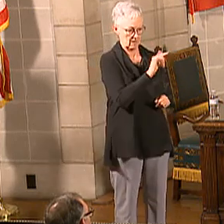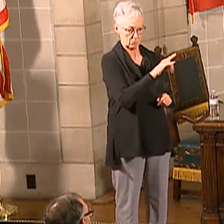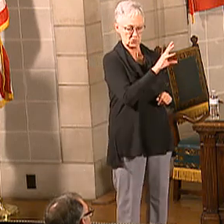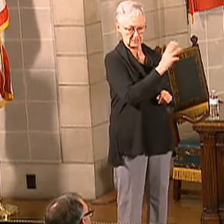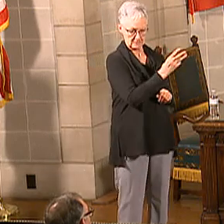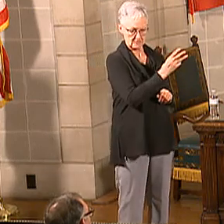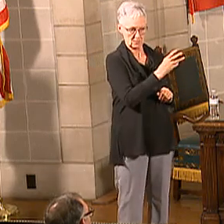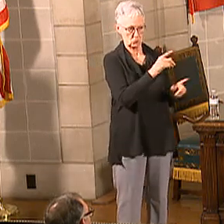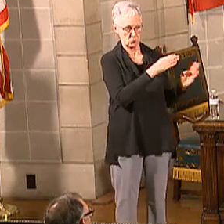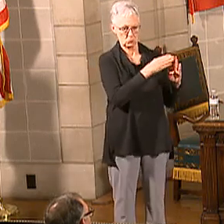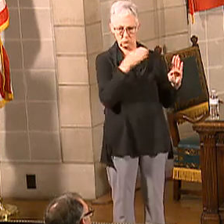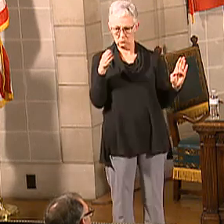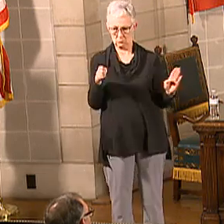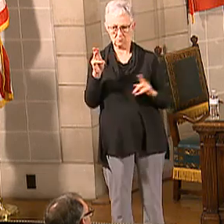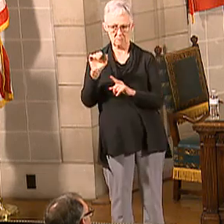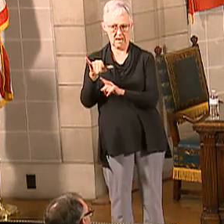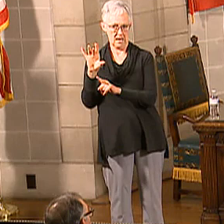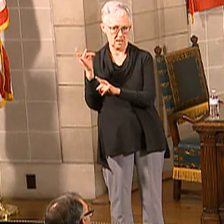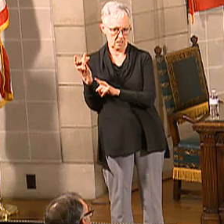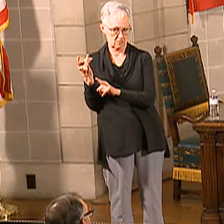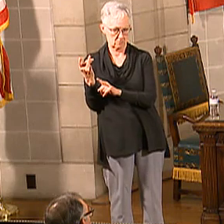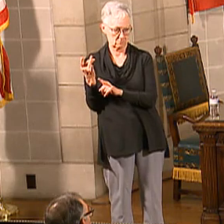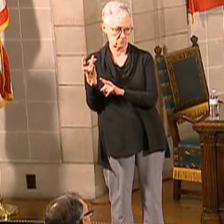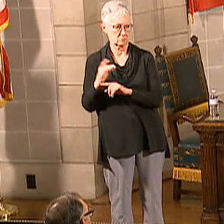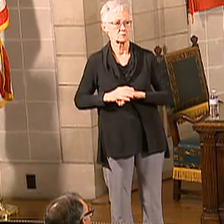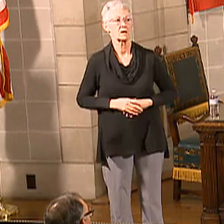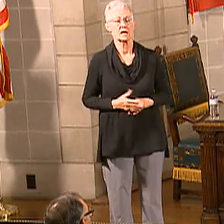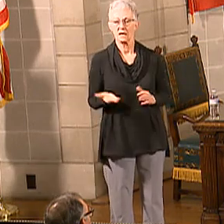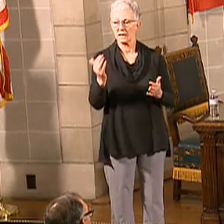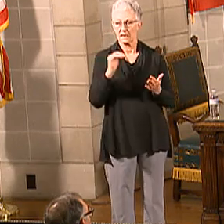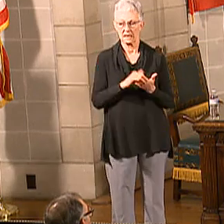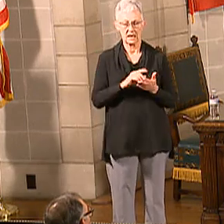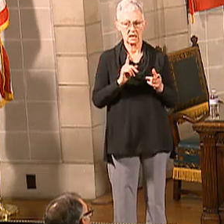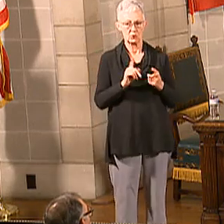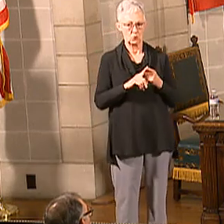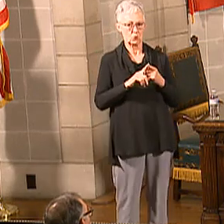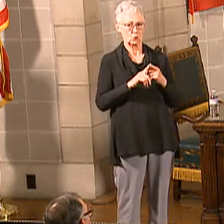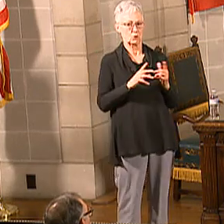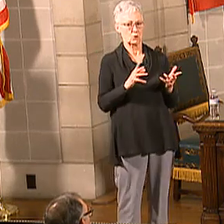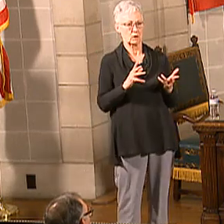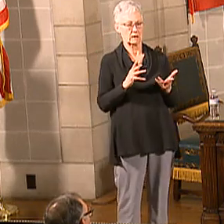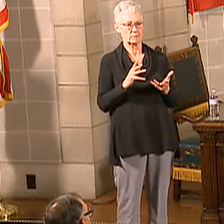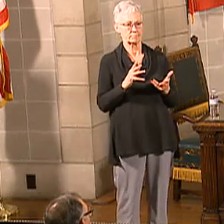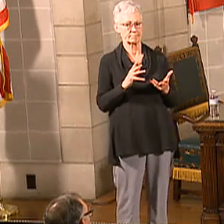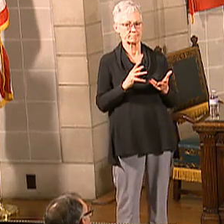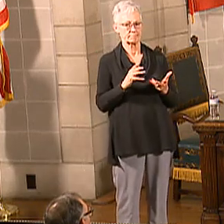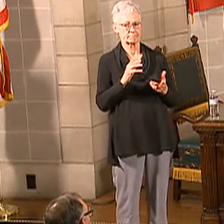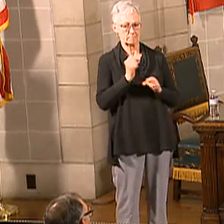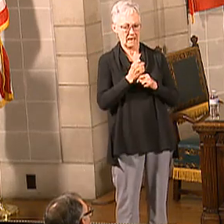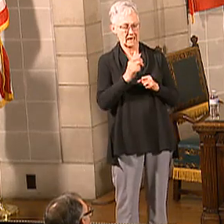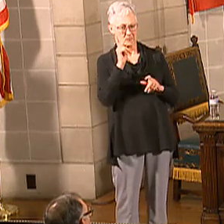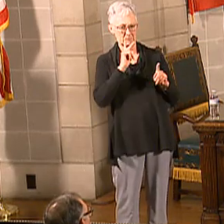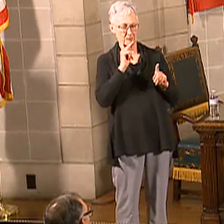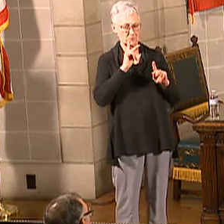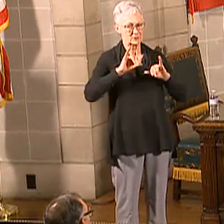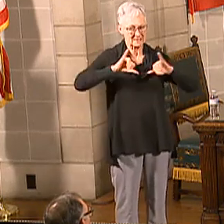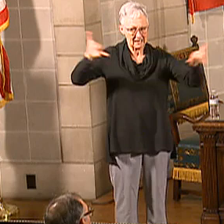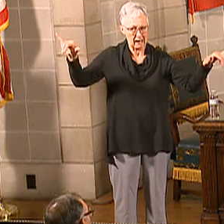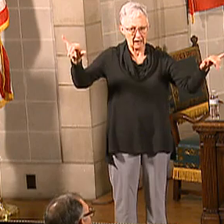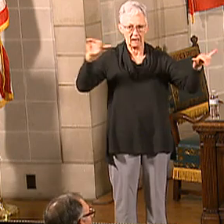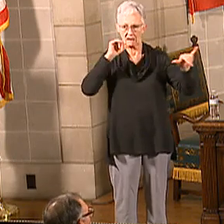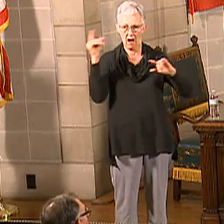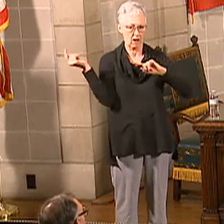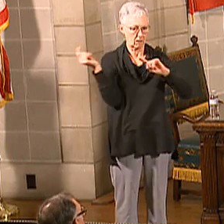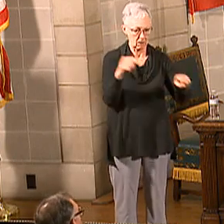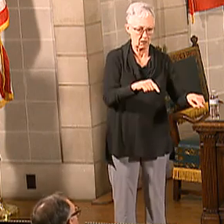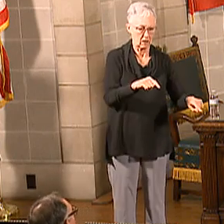through May 8th, so that we can, again, discourage people who are coming here who would have to quarantine for 14 days anyway.